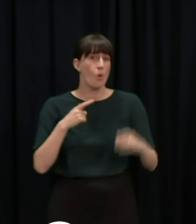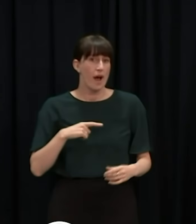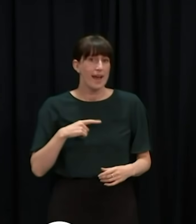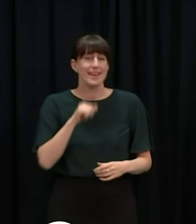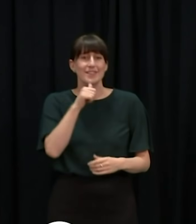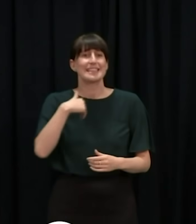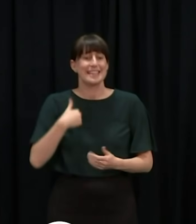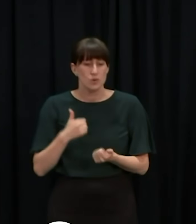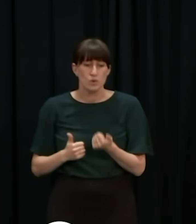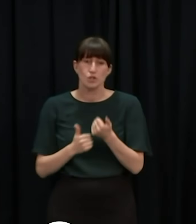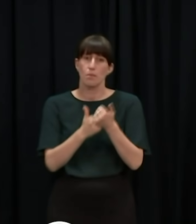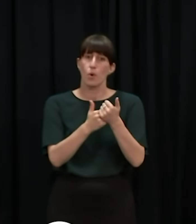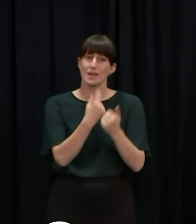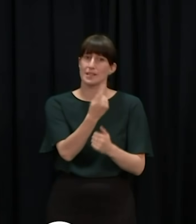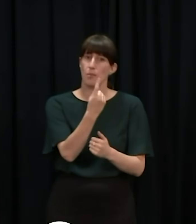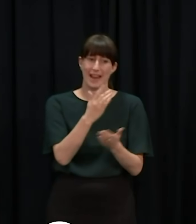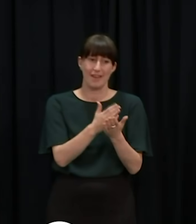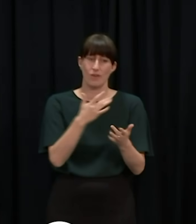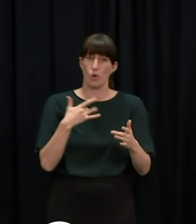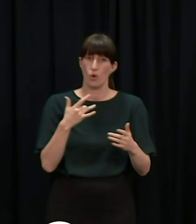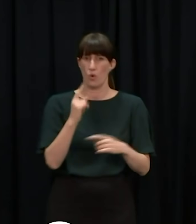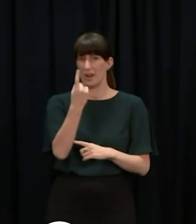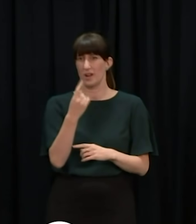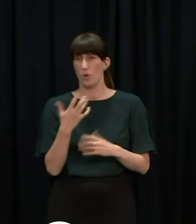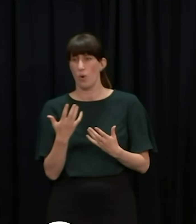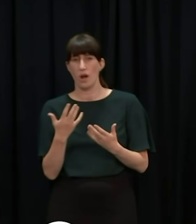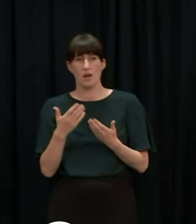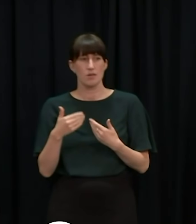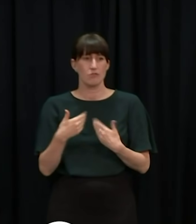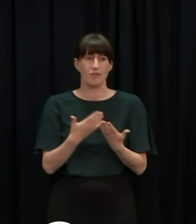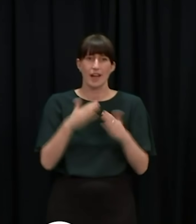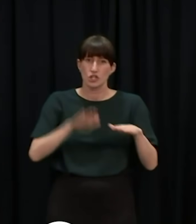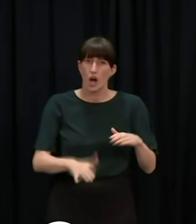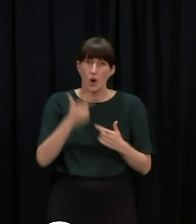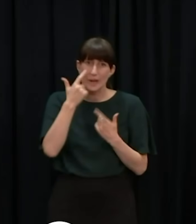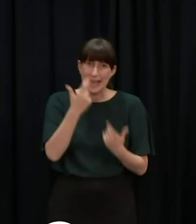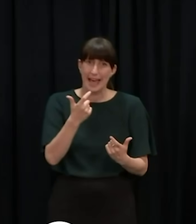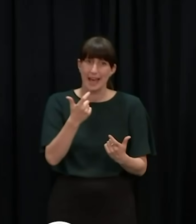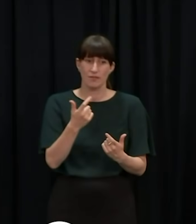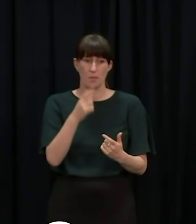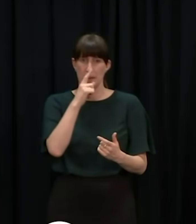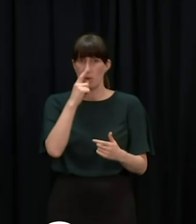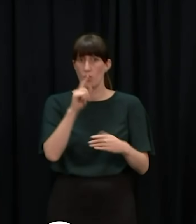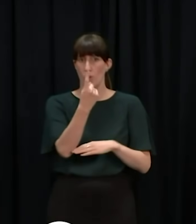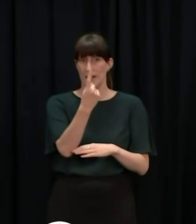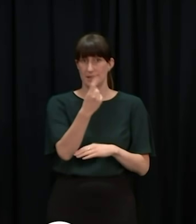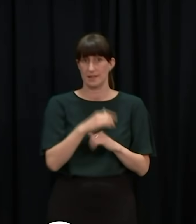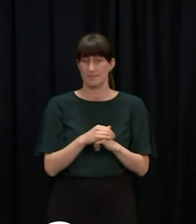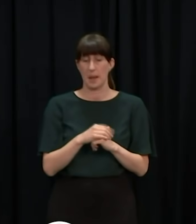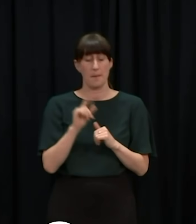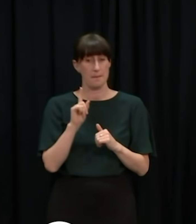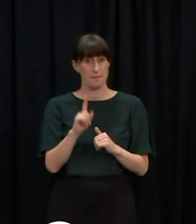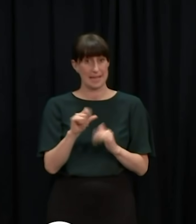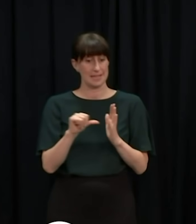person or childcare where the parents or guardians are returning to work now that it's moved into Alert Level 3. There are